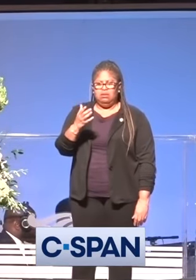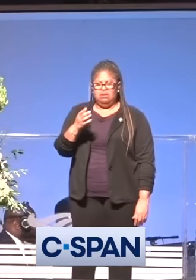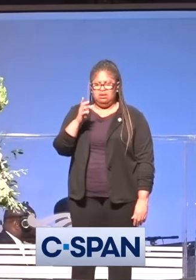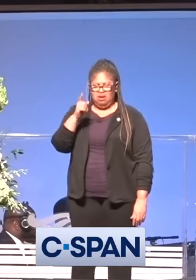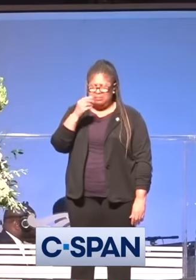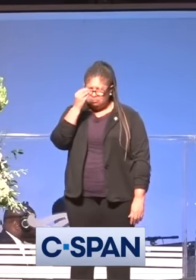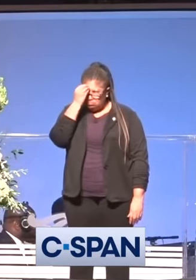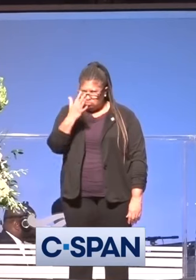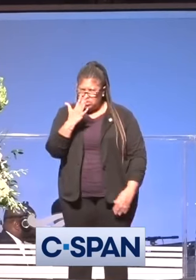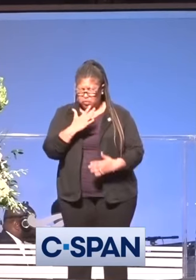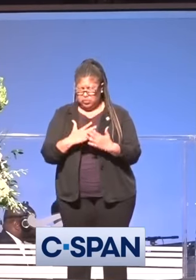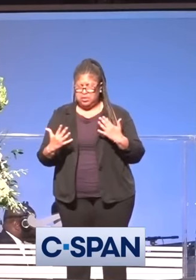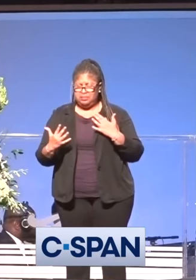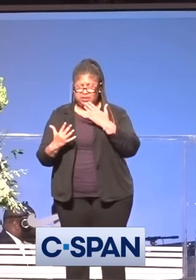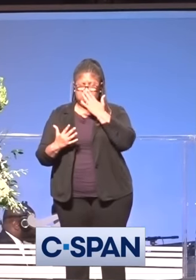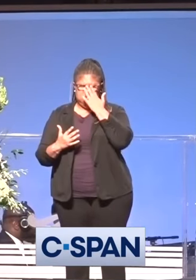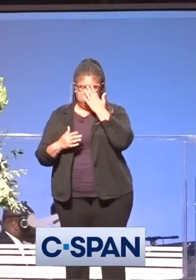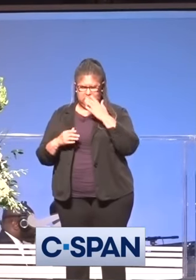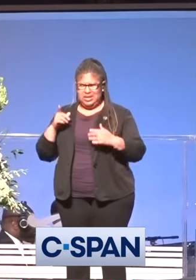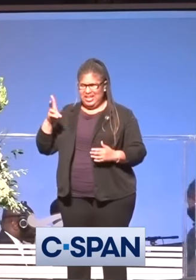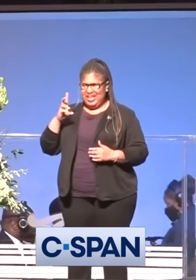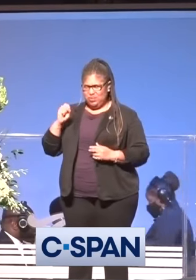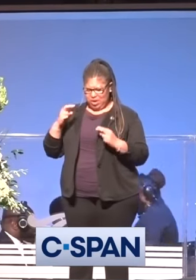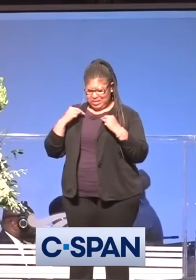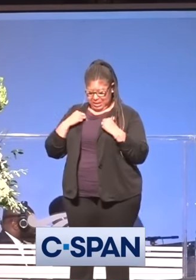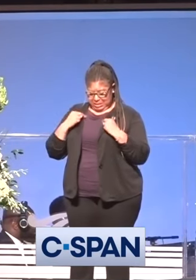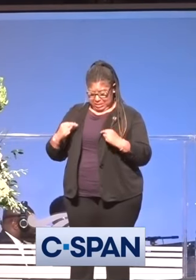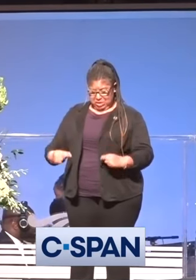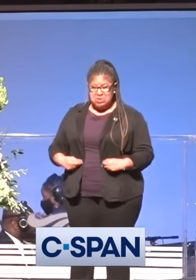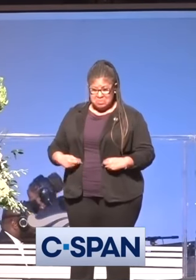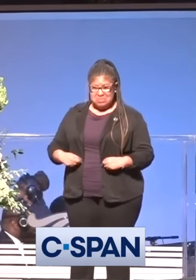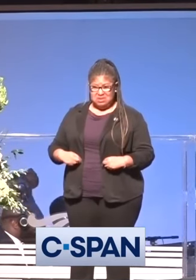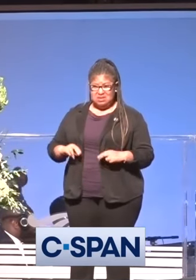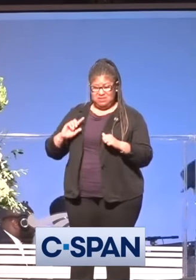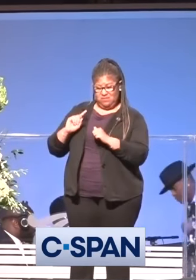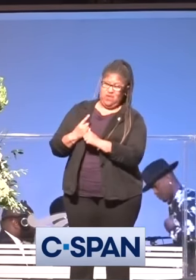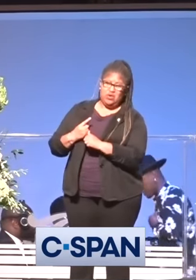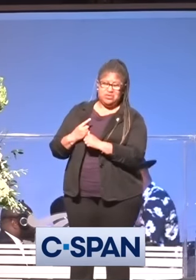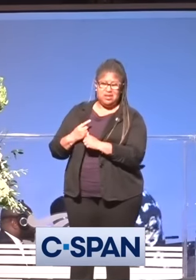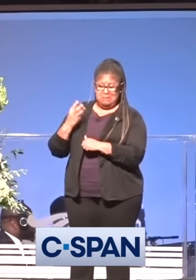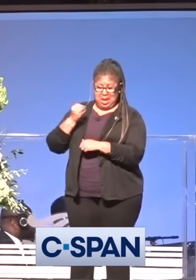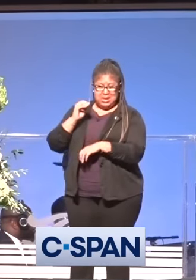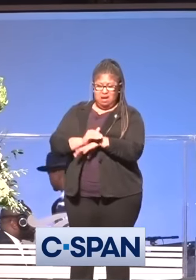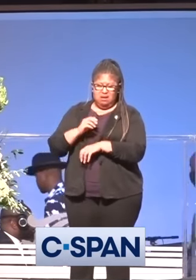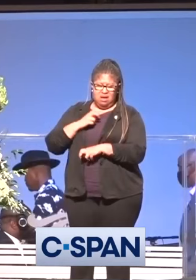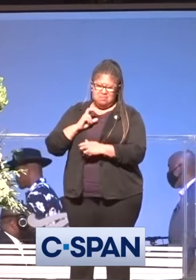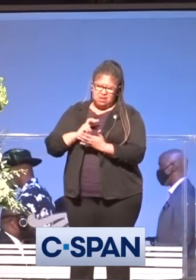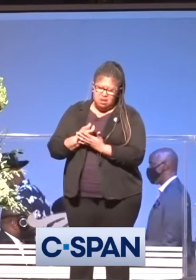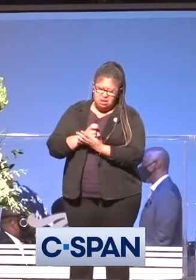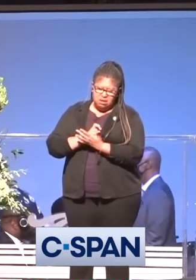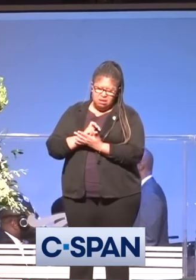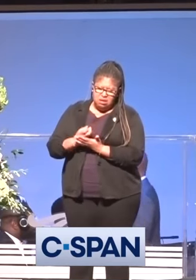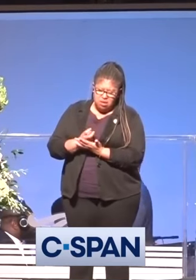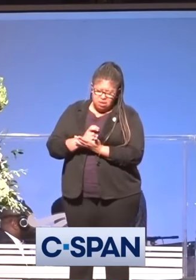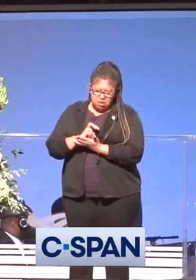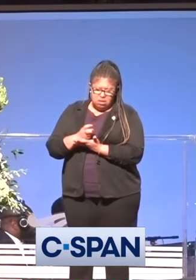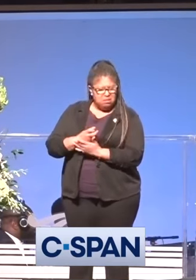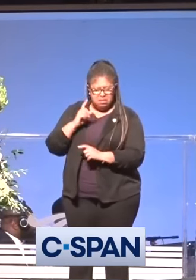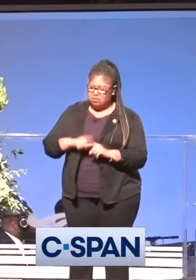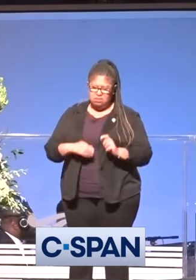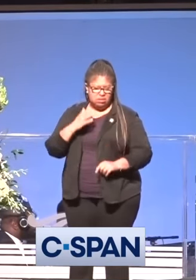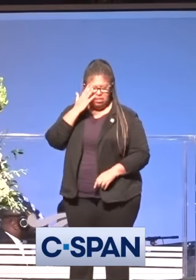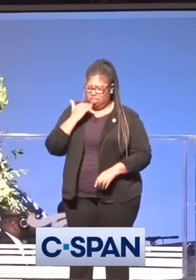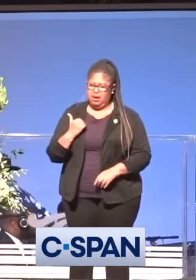Let me tell y'all something. He was a human being. First of all, I couldn't sleep Monday night. I don't know why